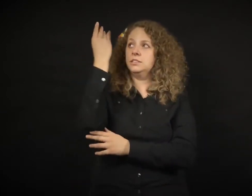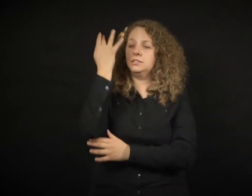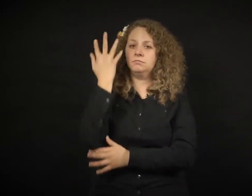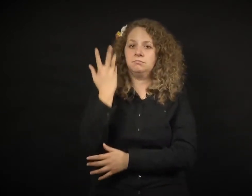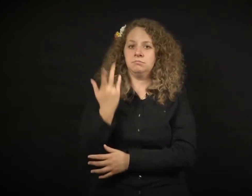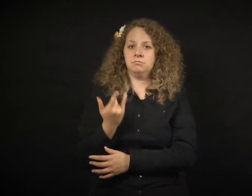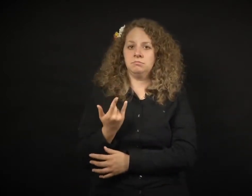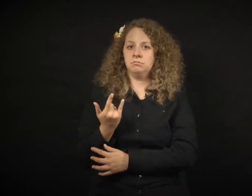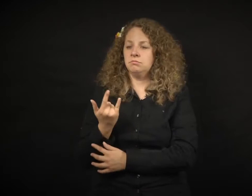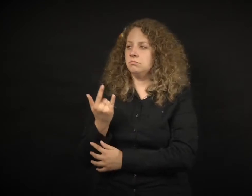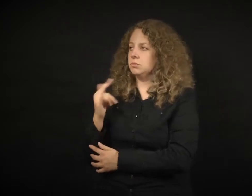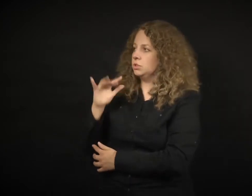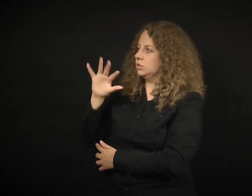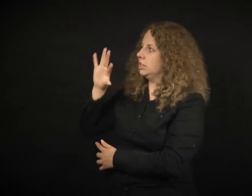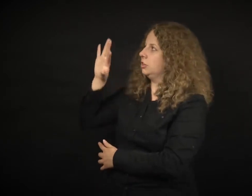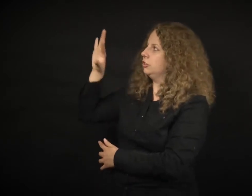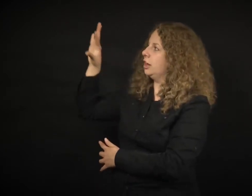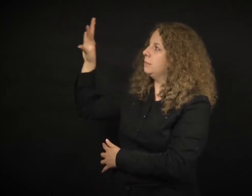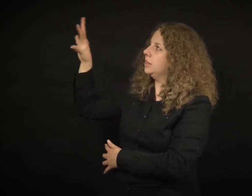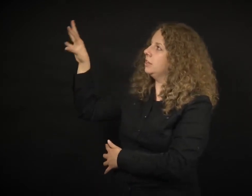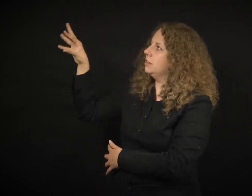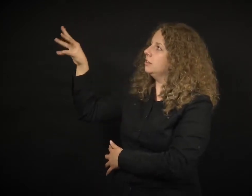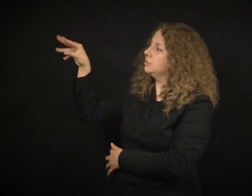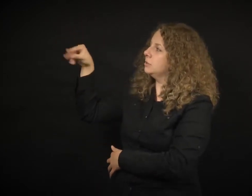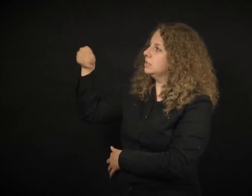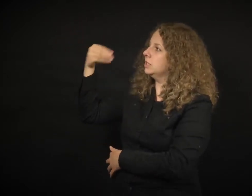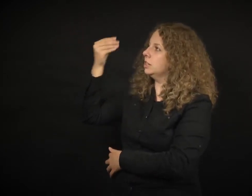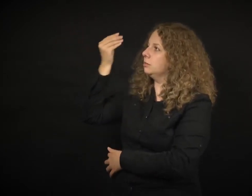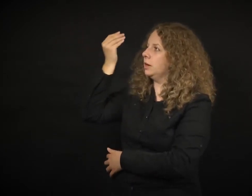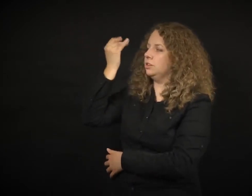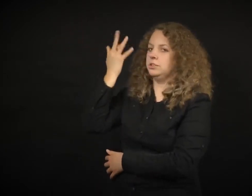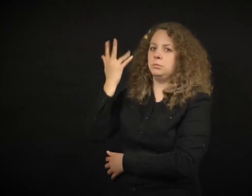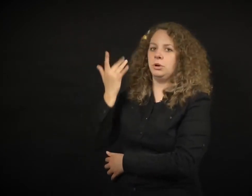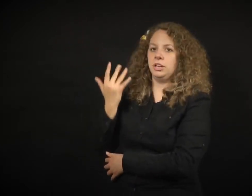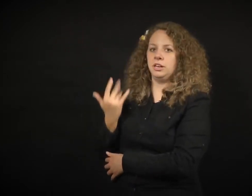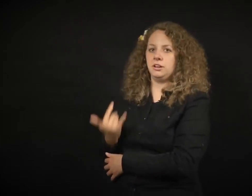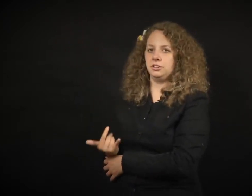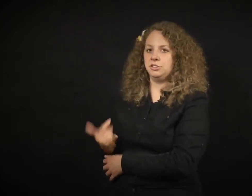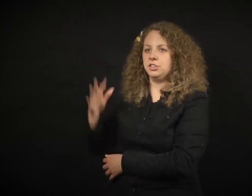Grace, so it's like you're grabbing it, twisting it around, and then pouring it out on yourself.